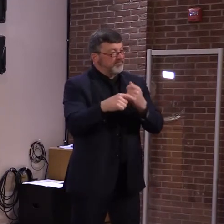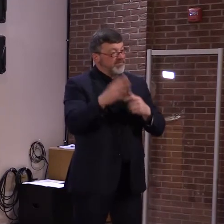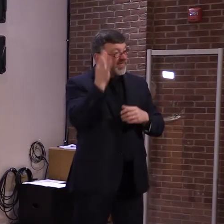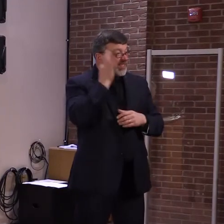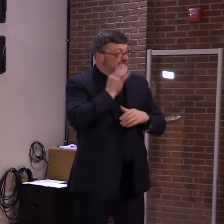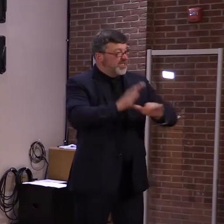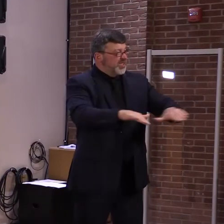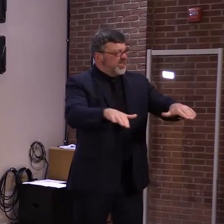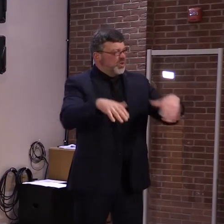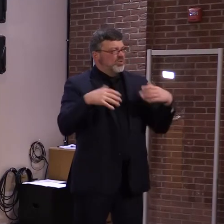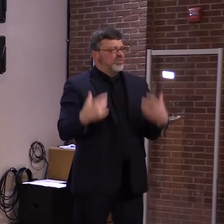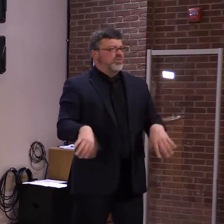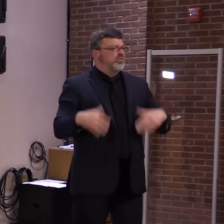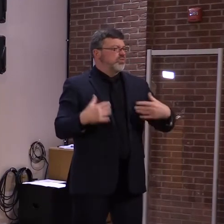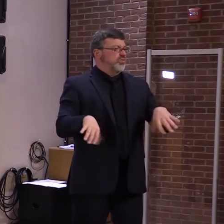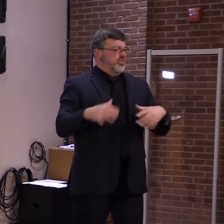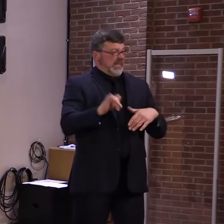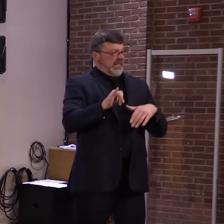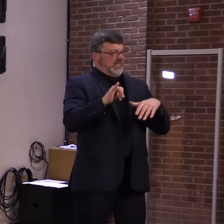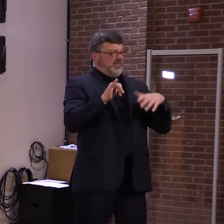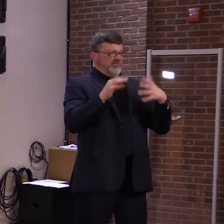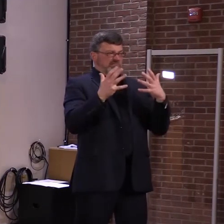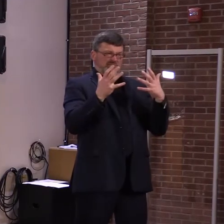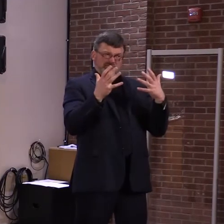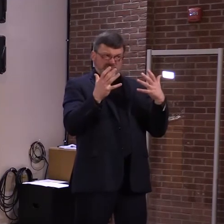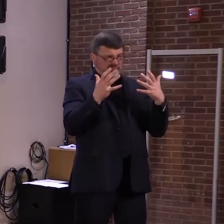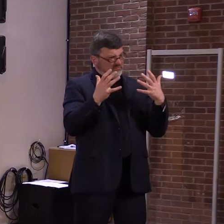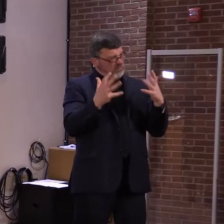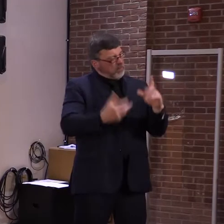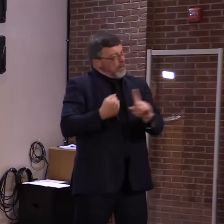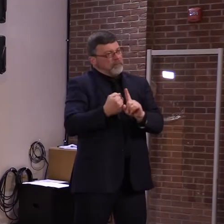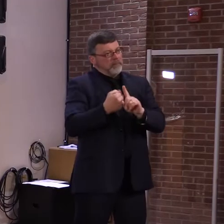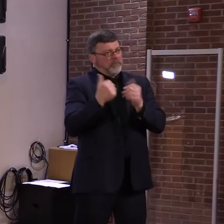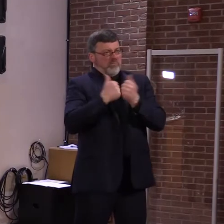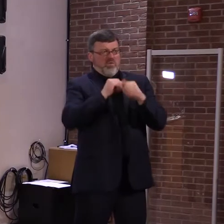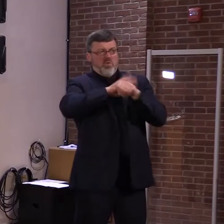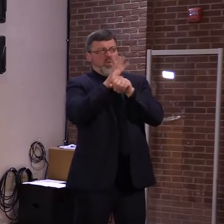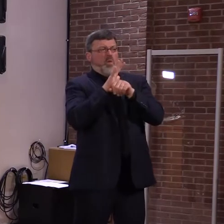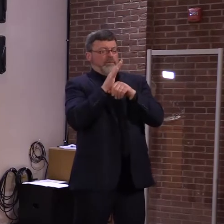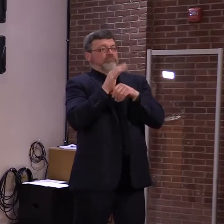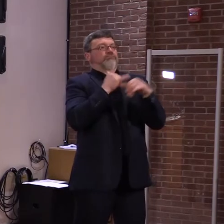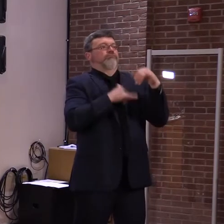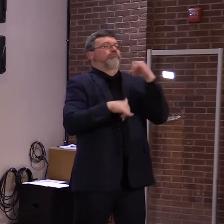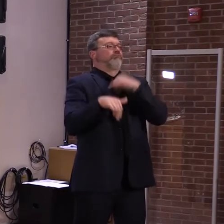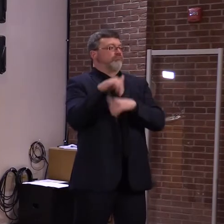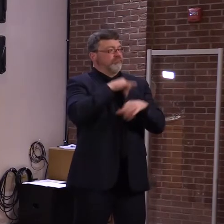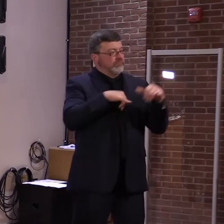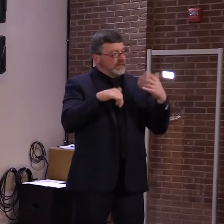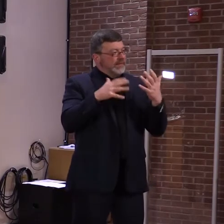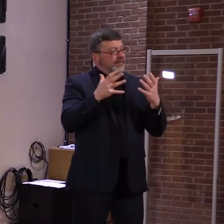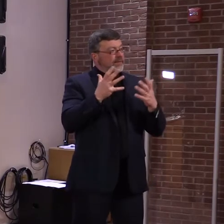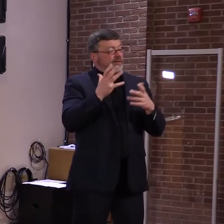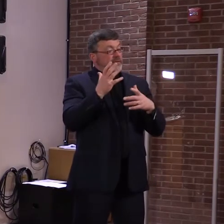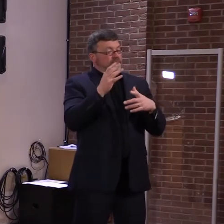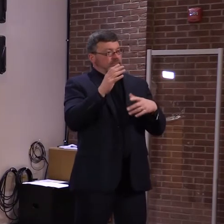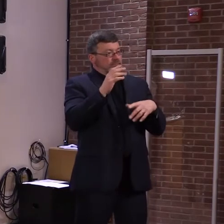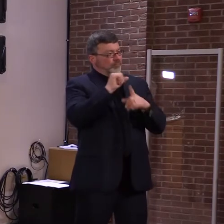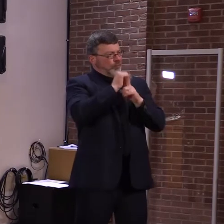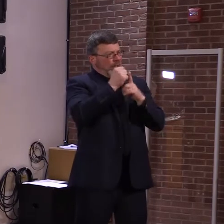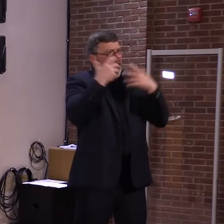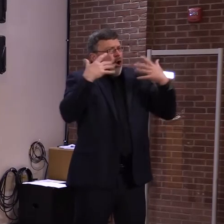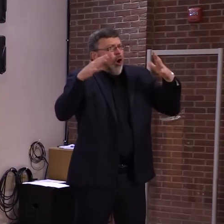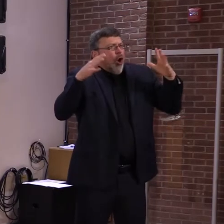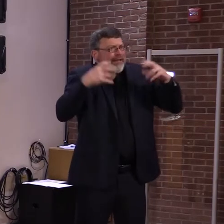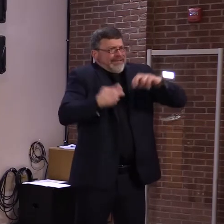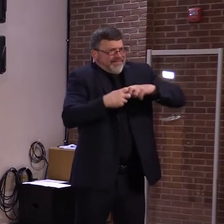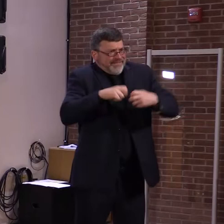They are navigating circumstances that are already tough, and those challenges are compounded by a public health